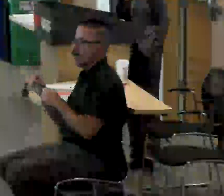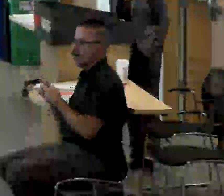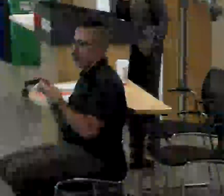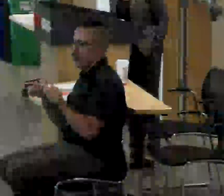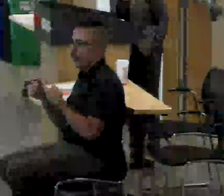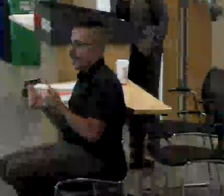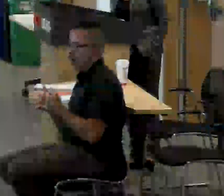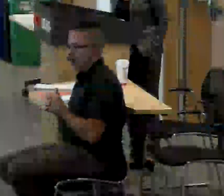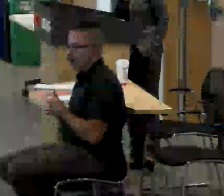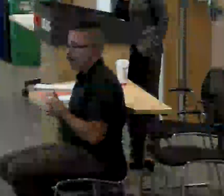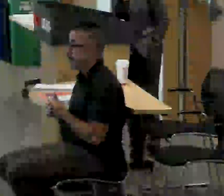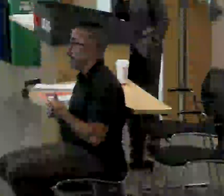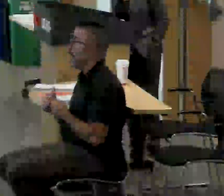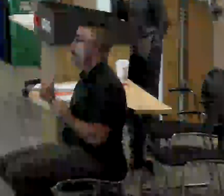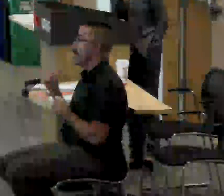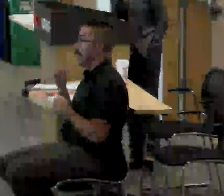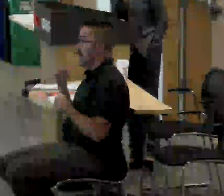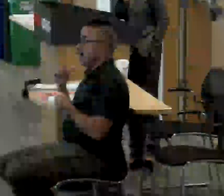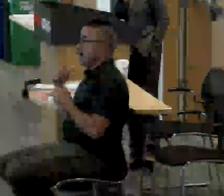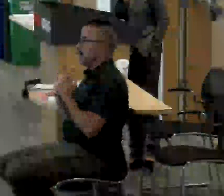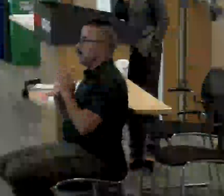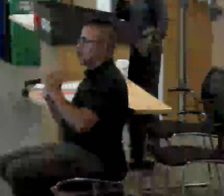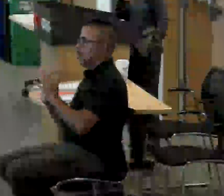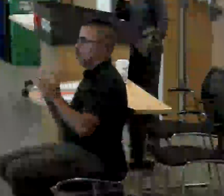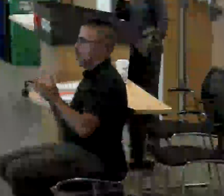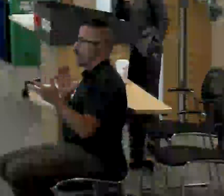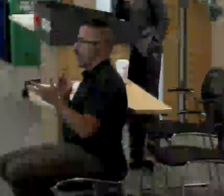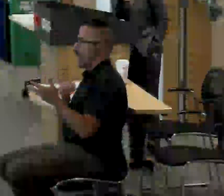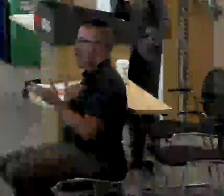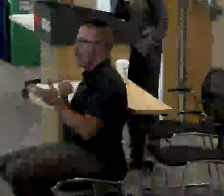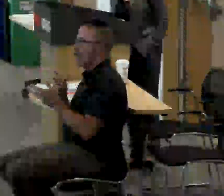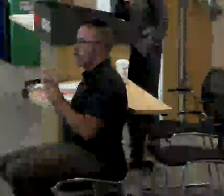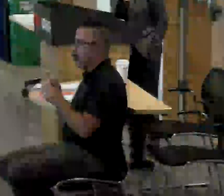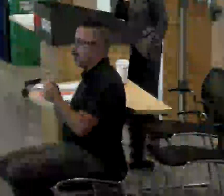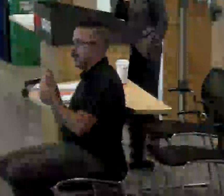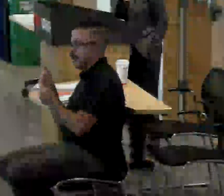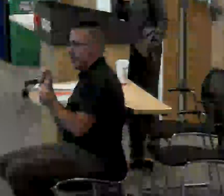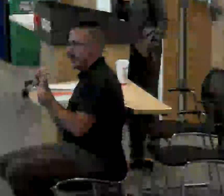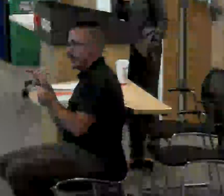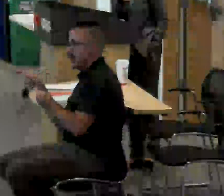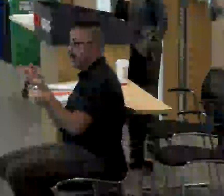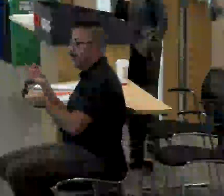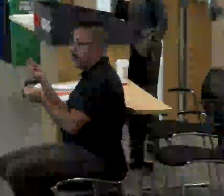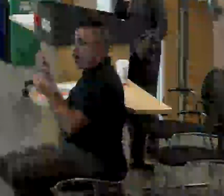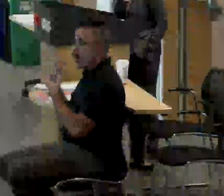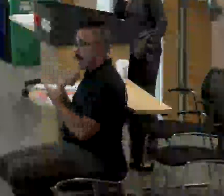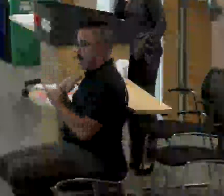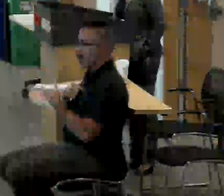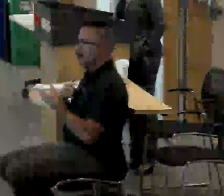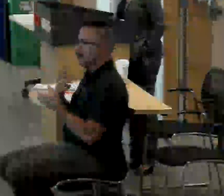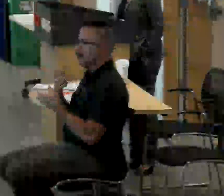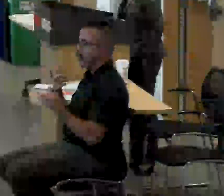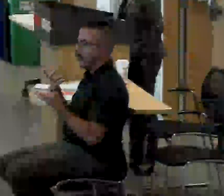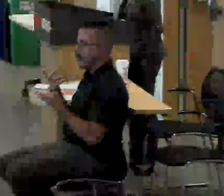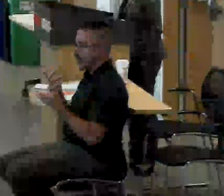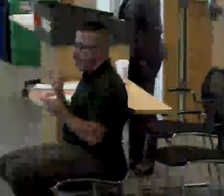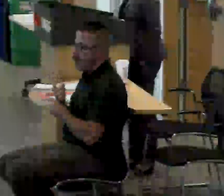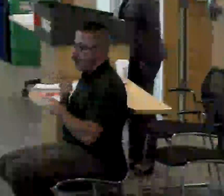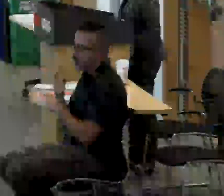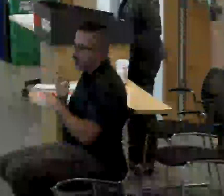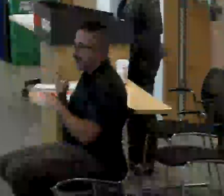reflect what our stakeholder community has communicated to us that is an appropriate vision and mission statement for the services